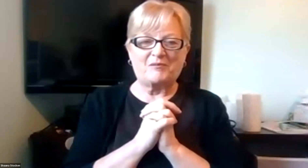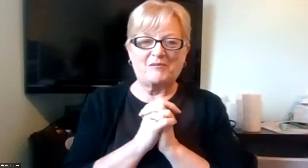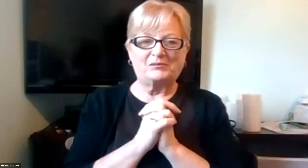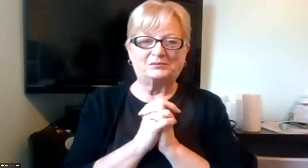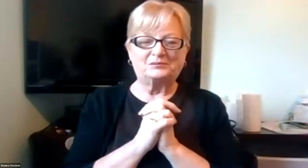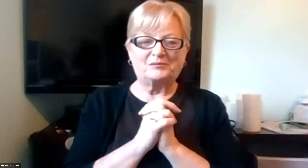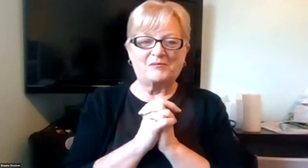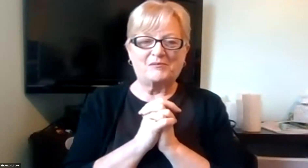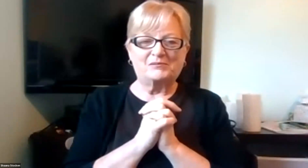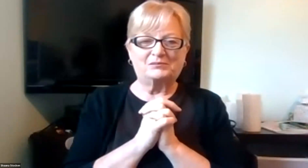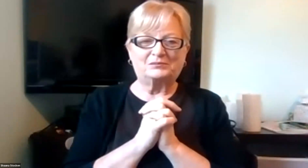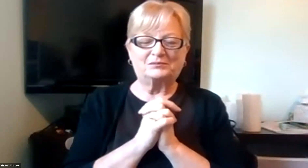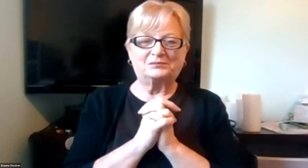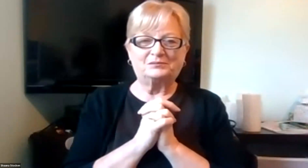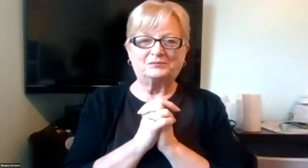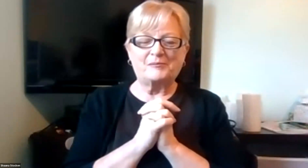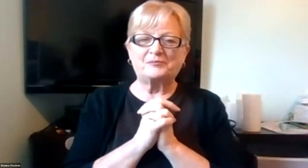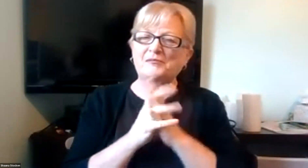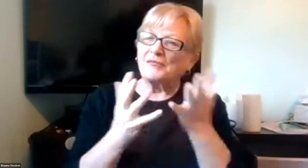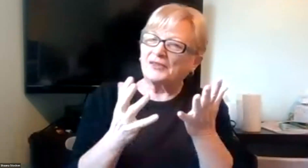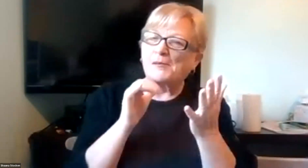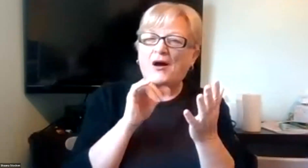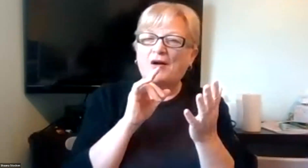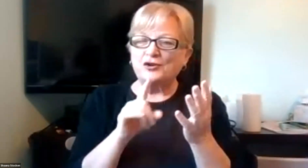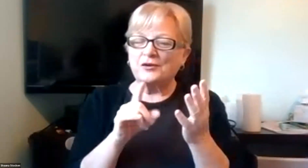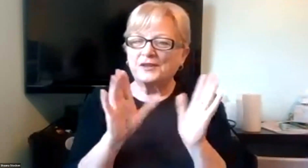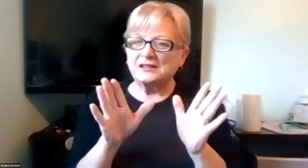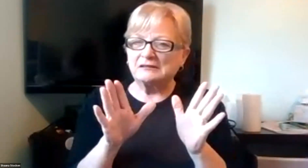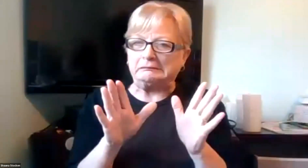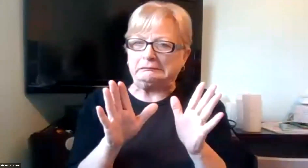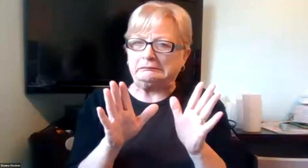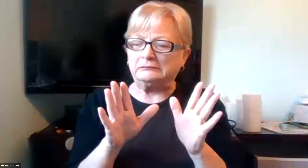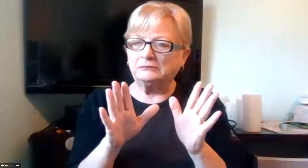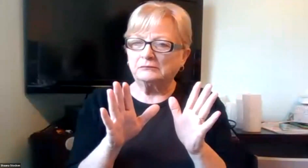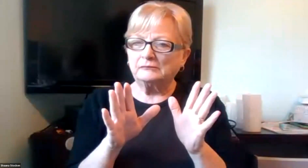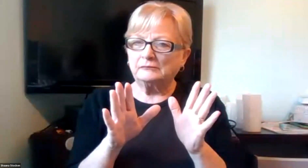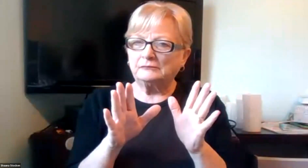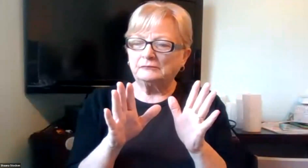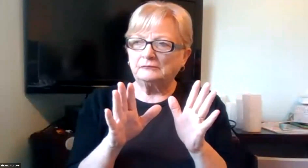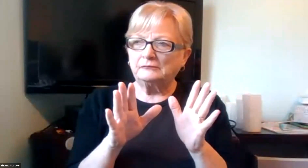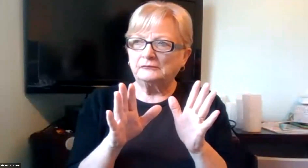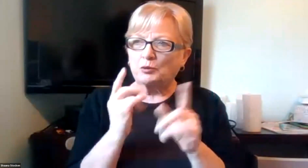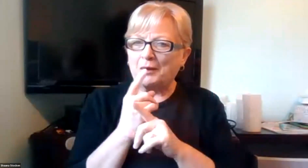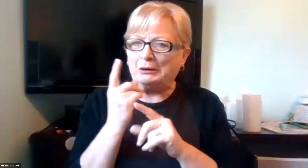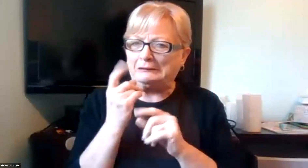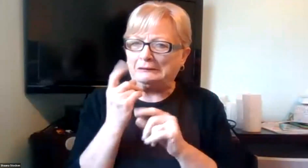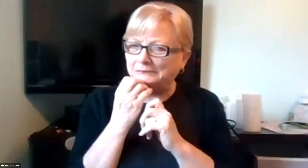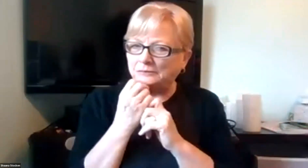Go ahead, and I don't know if this is the original link that we provided in the.